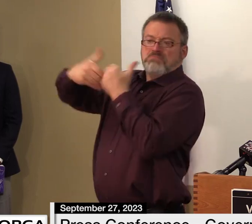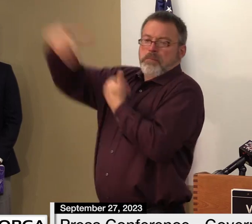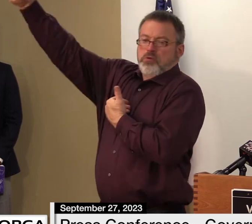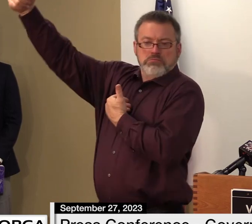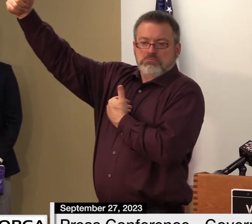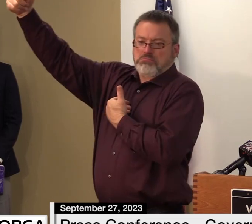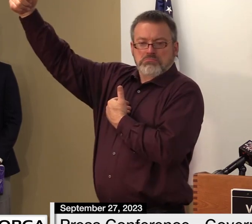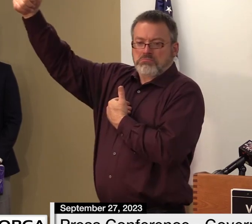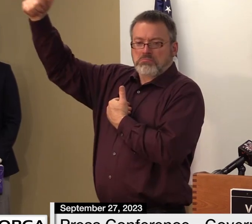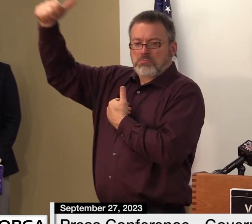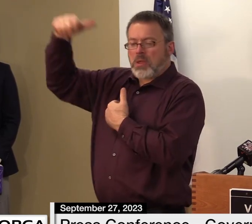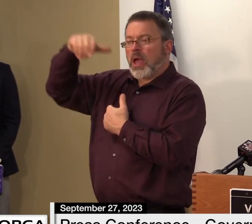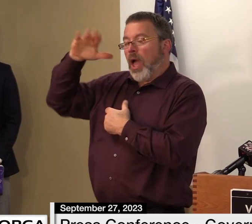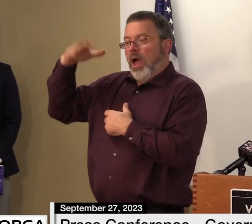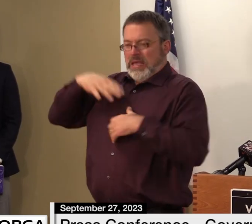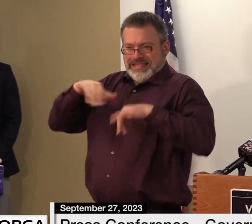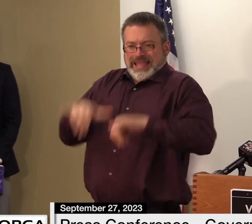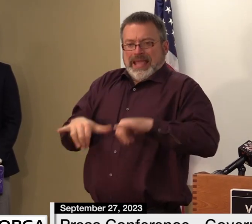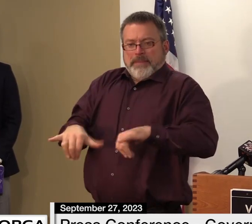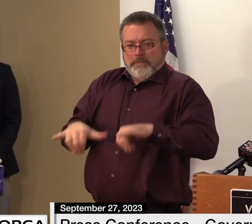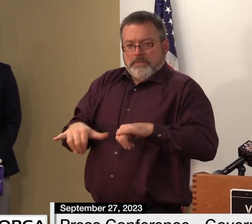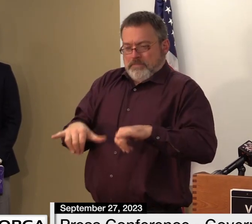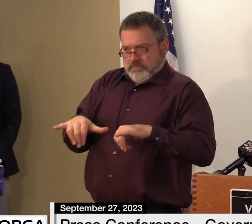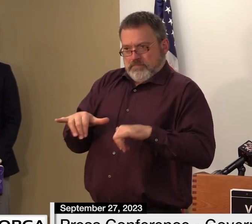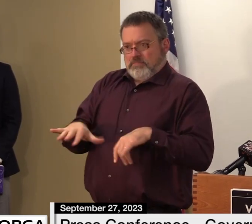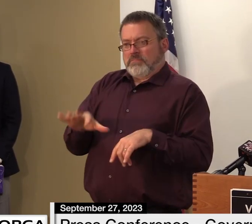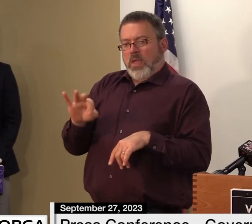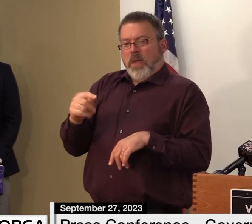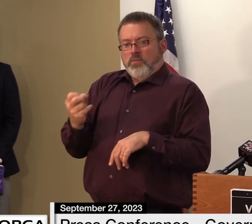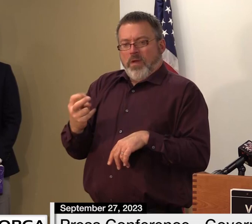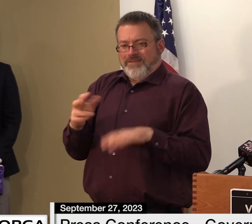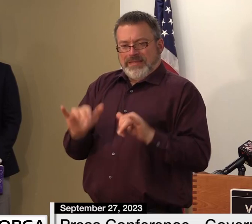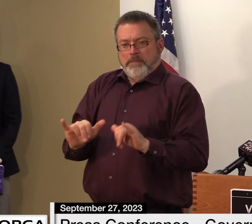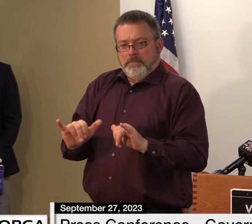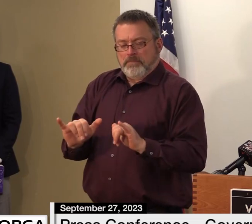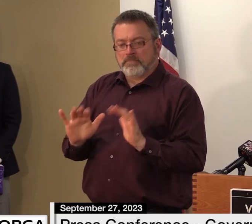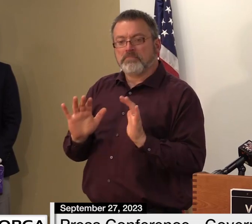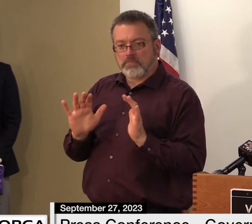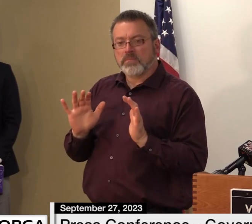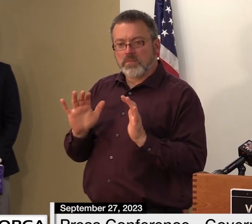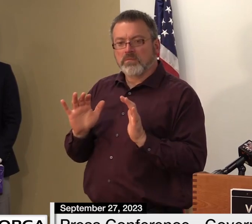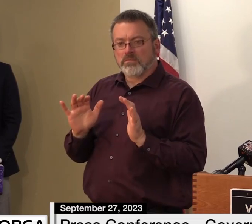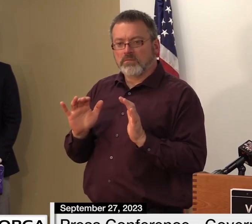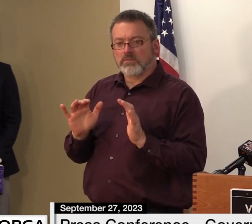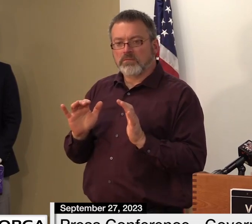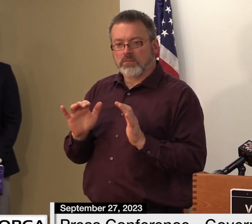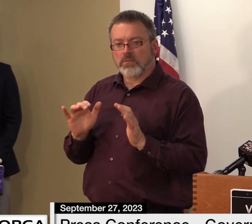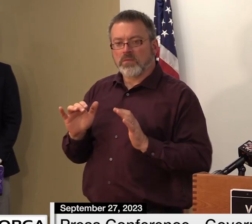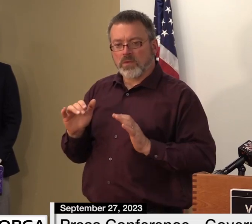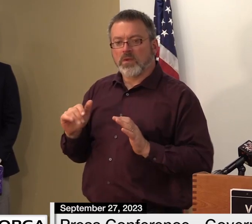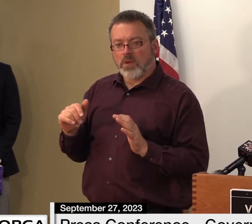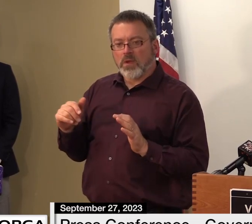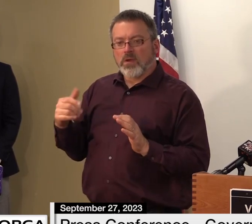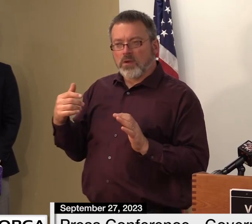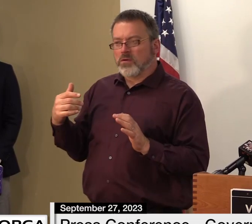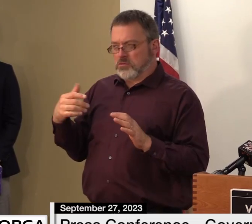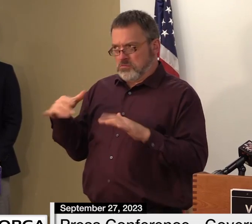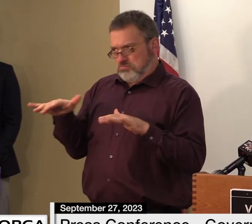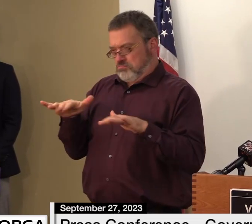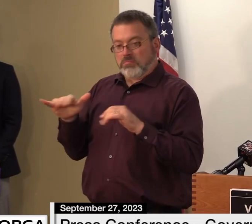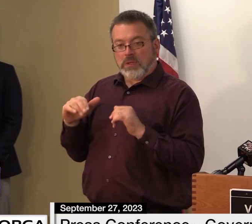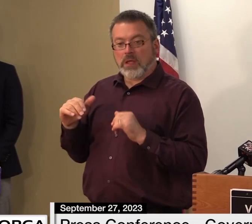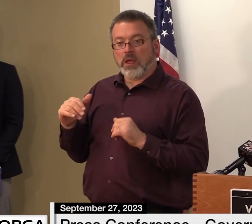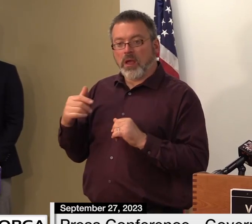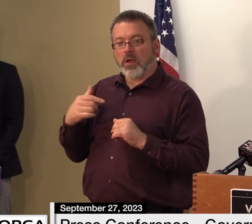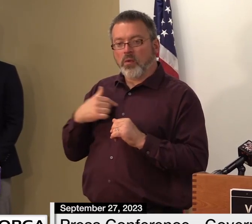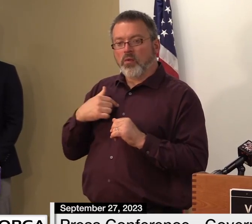okay. but haven't made that decision yet, but in all likelihood, we will extend that.